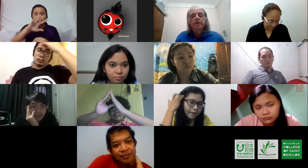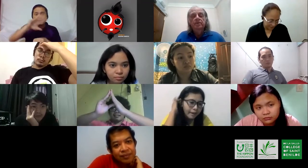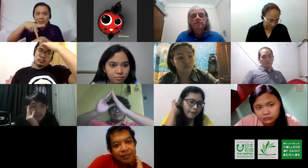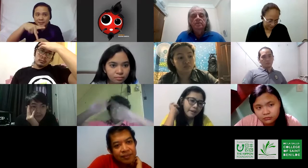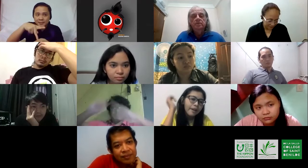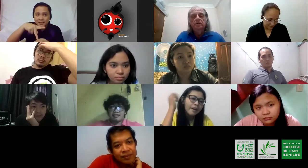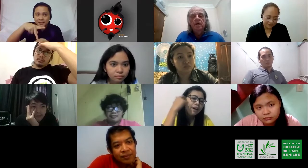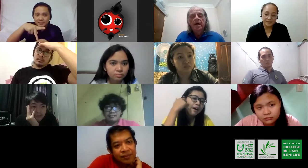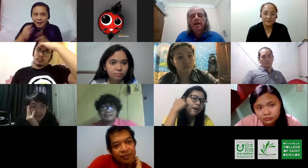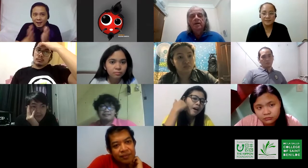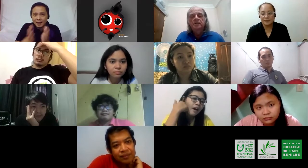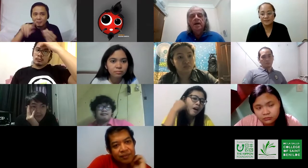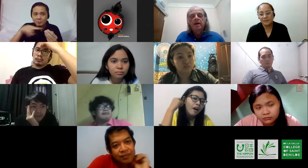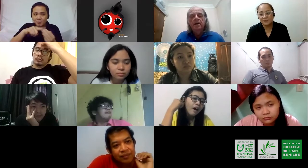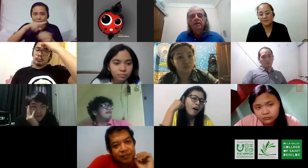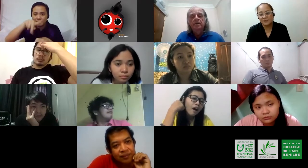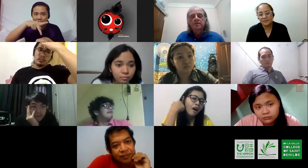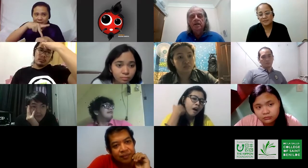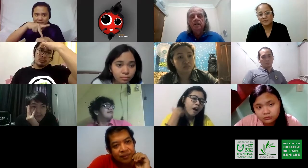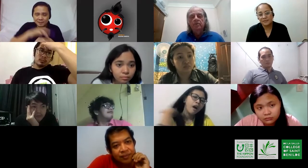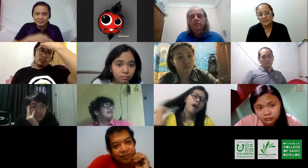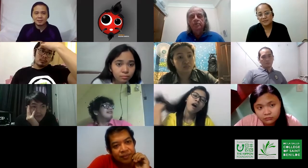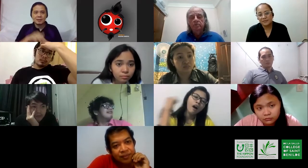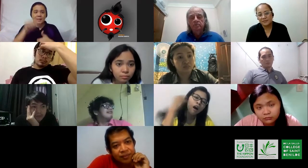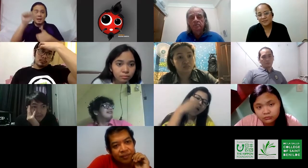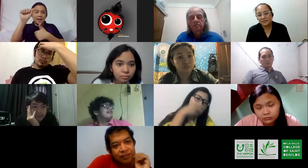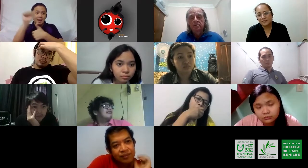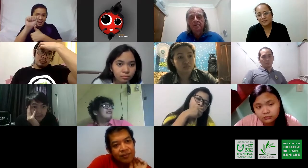Philippines has A, the sign language,